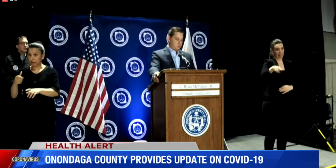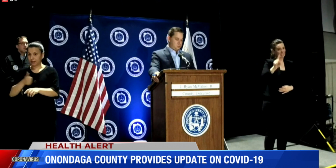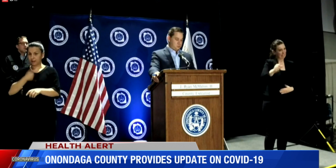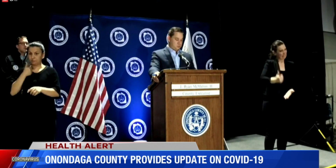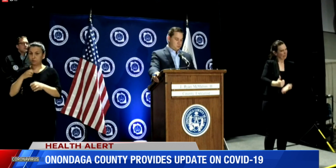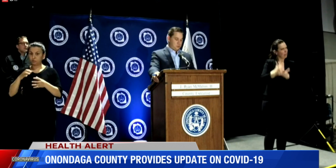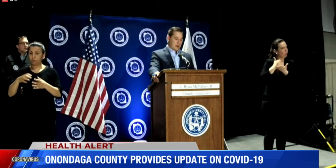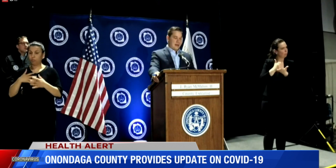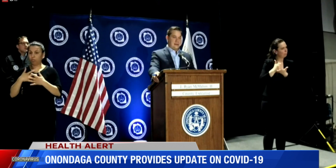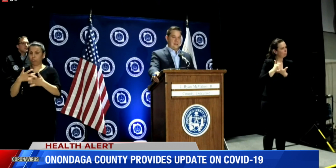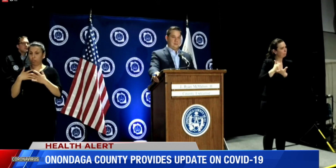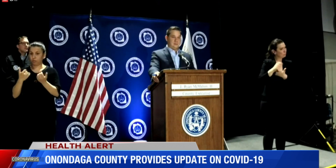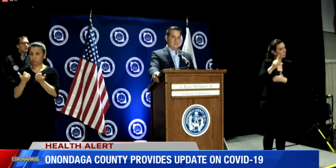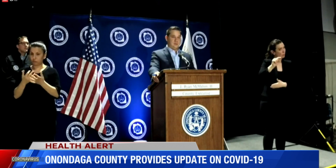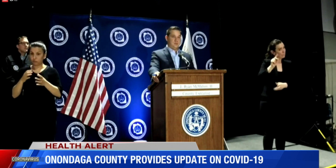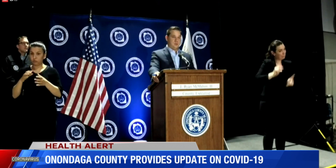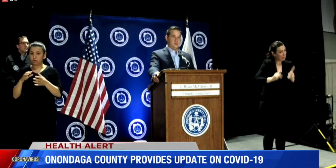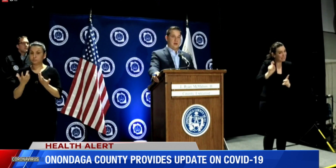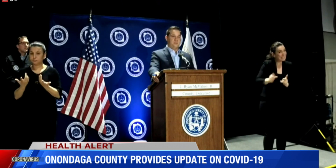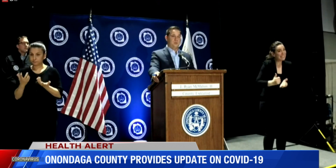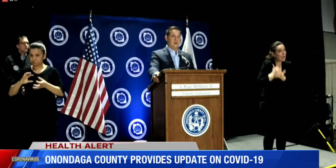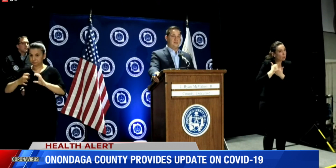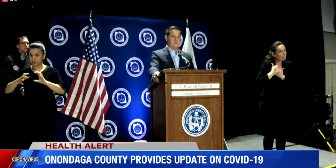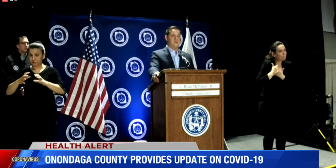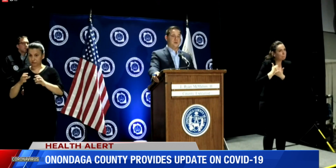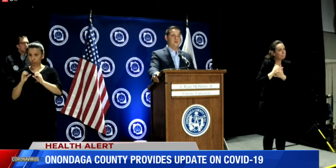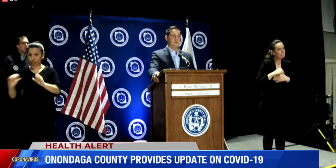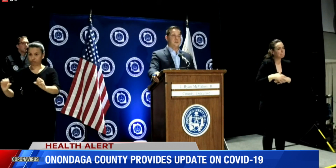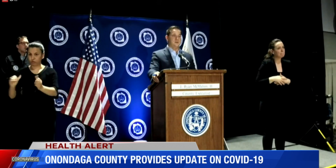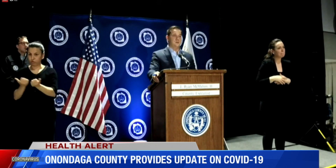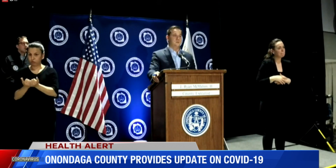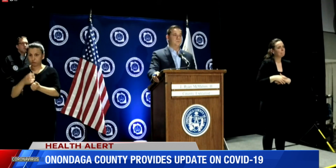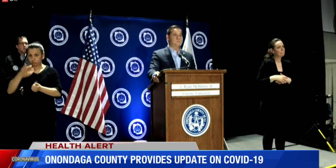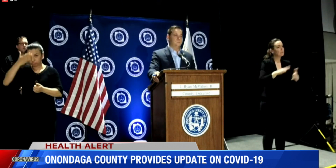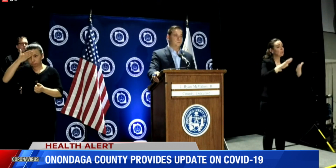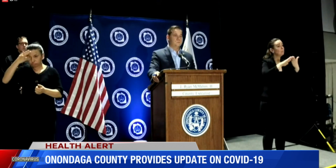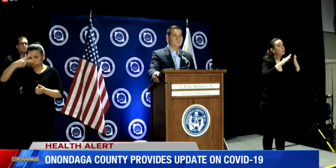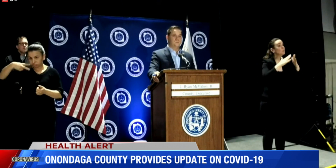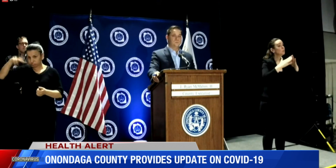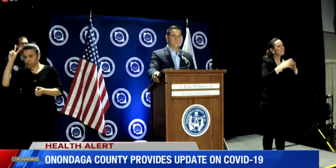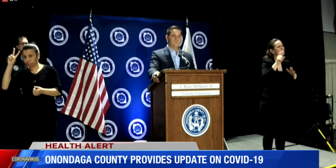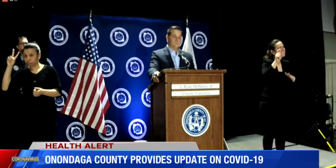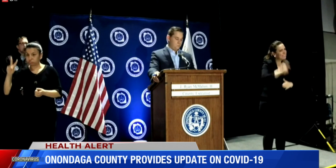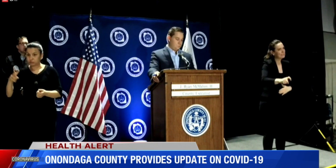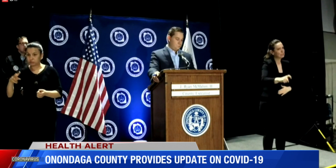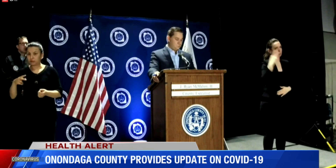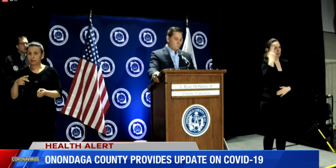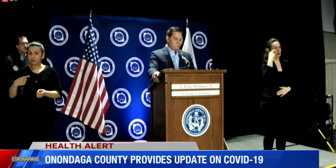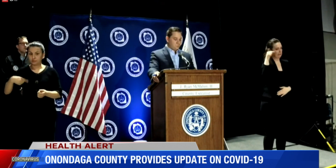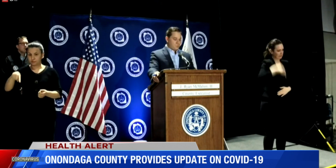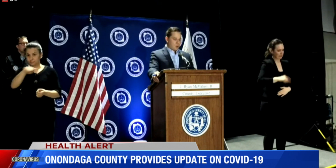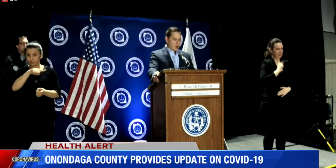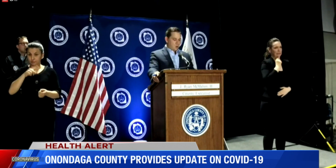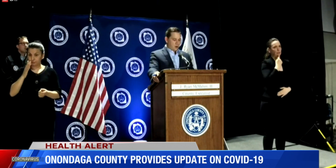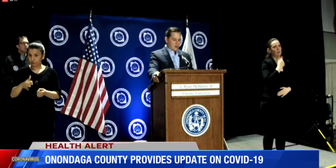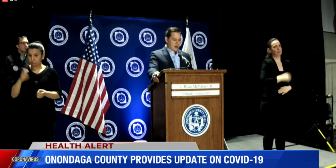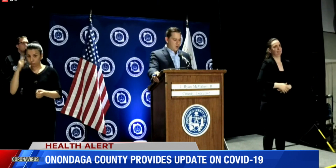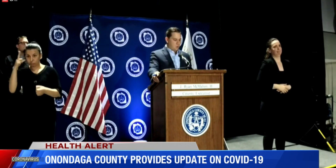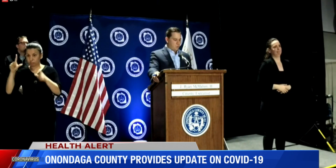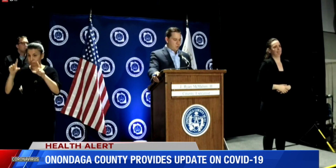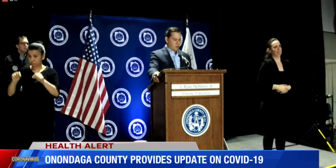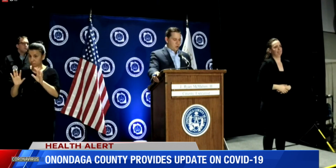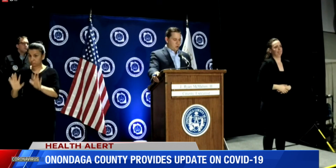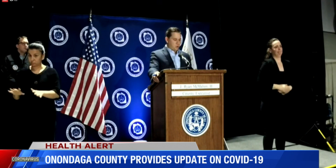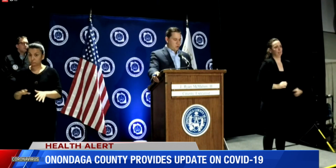So I need the community's help to realize how serious this is. How's the hospital capacity? Right